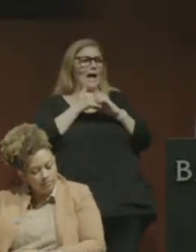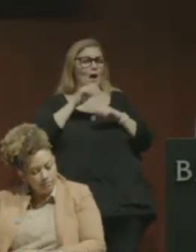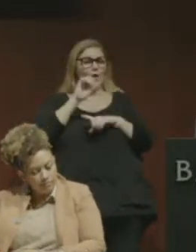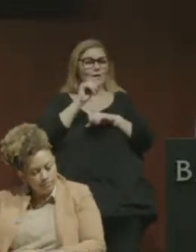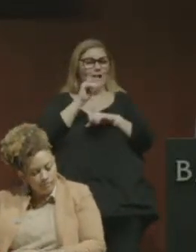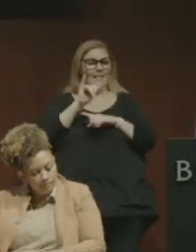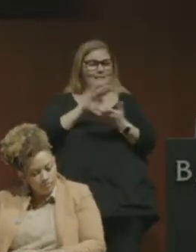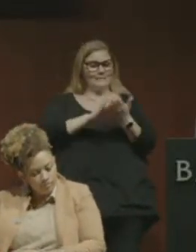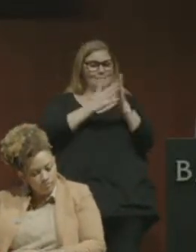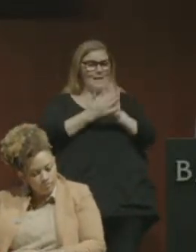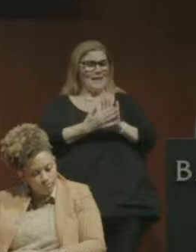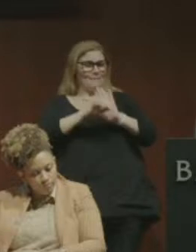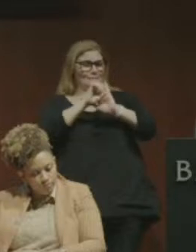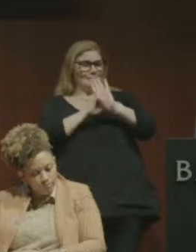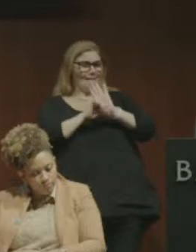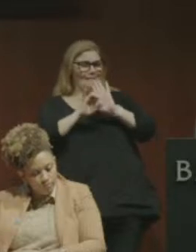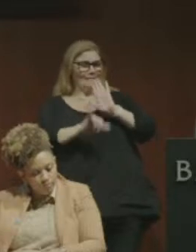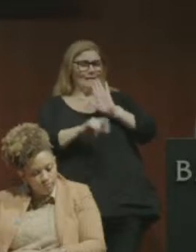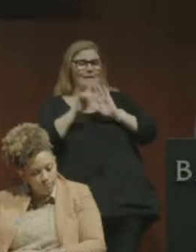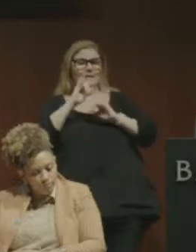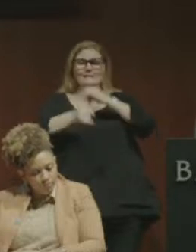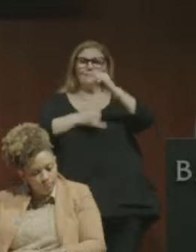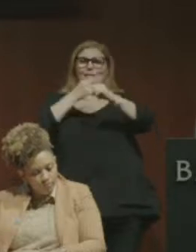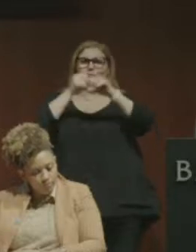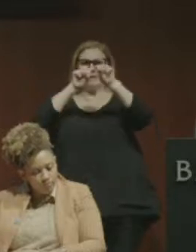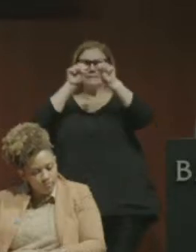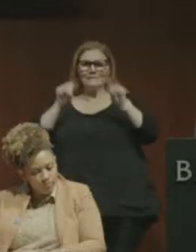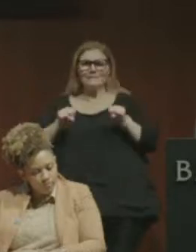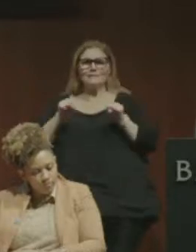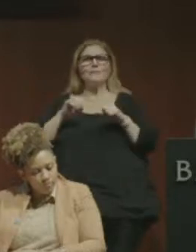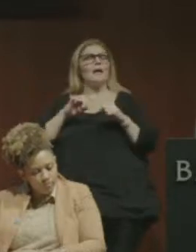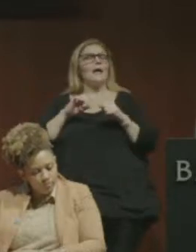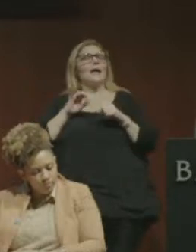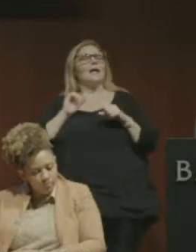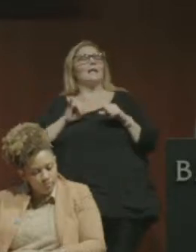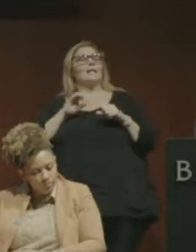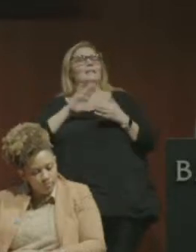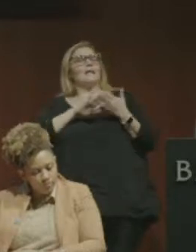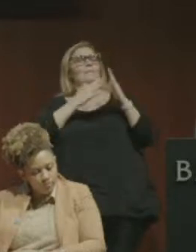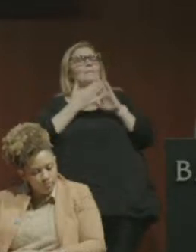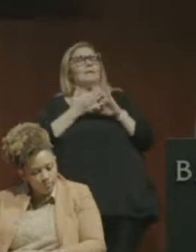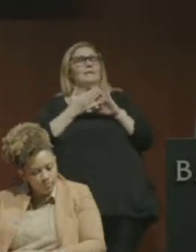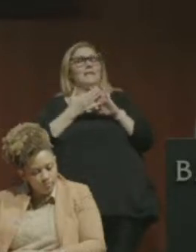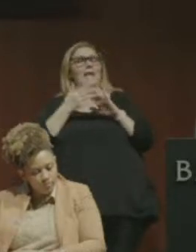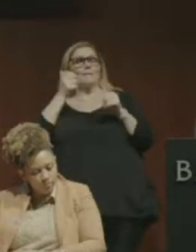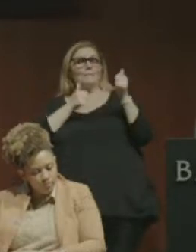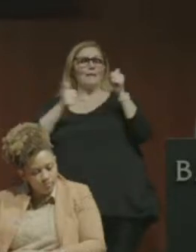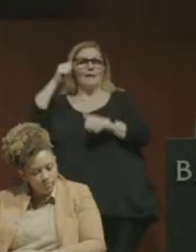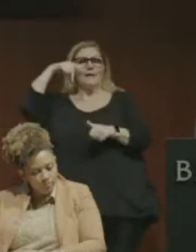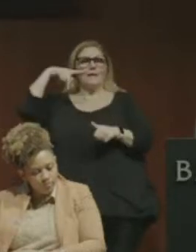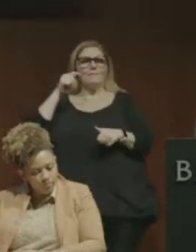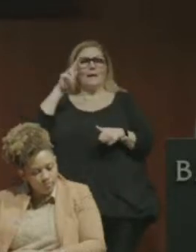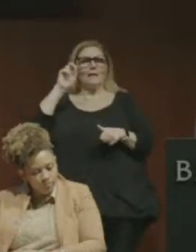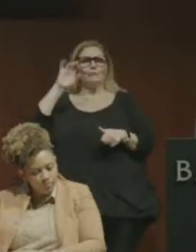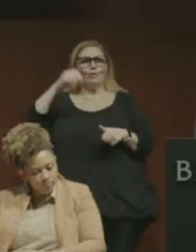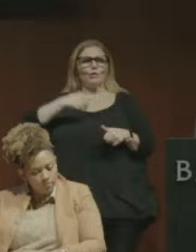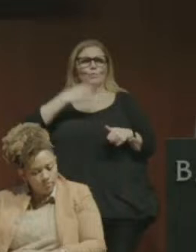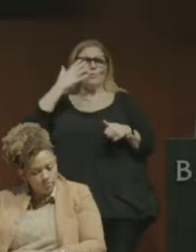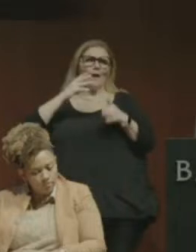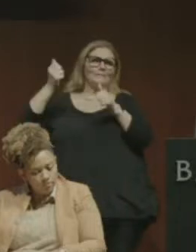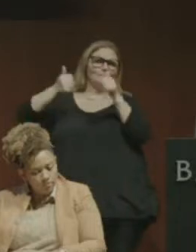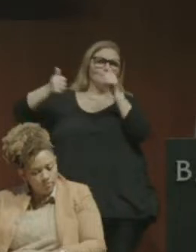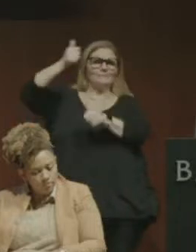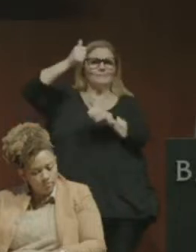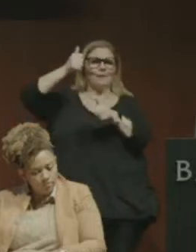became states into the international system became part of a heteropatriarchal white supremacist international